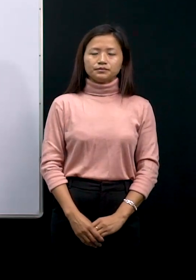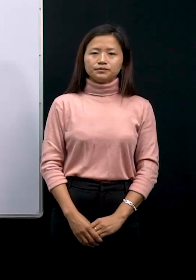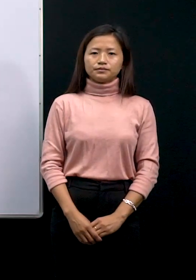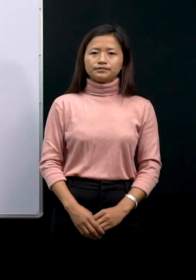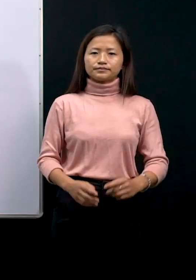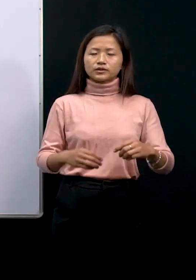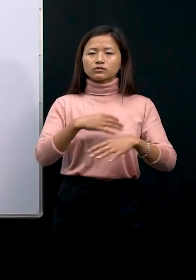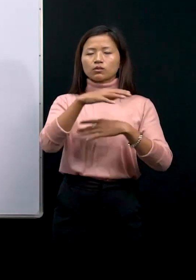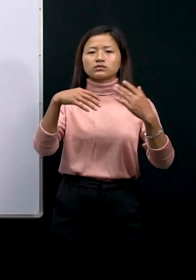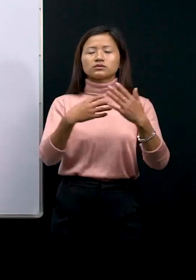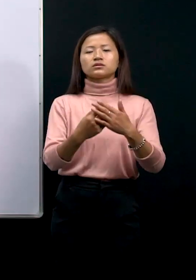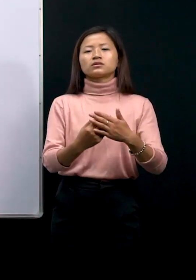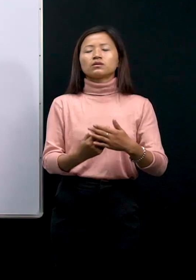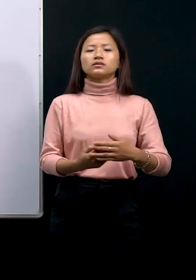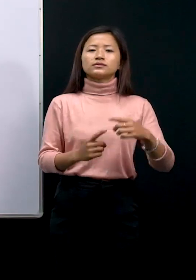Tangents